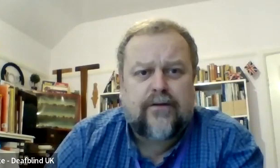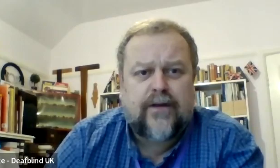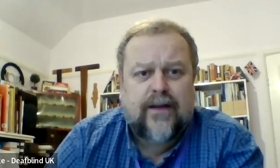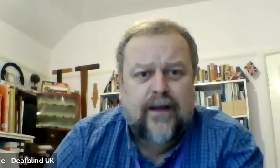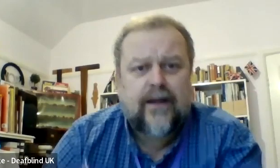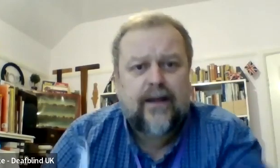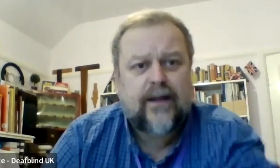Not really.